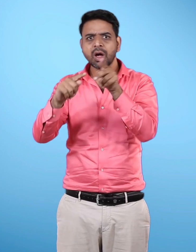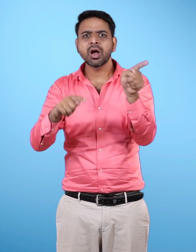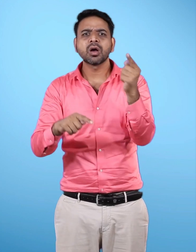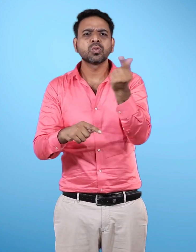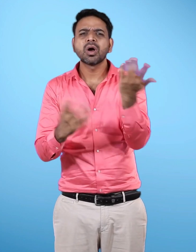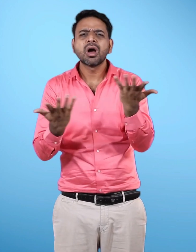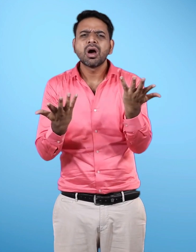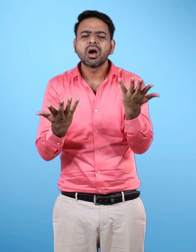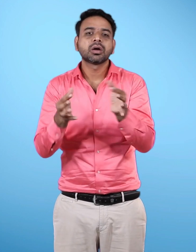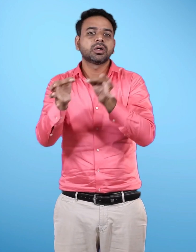Explain.